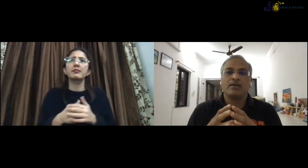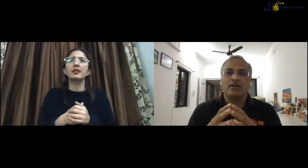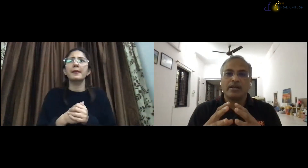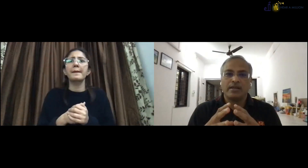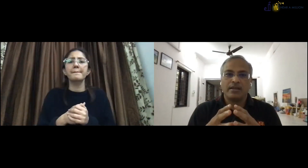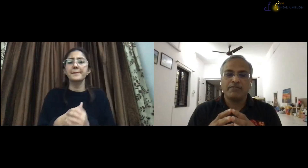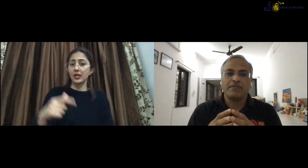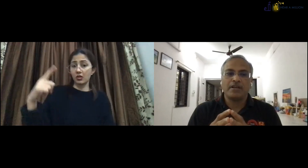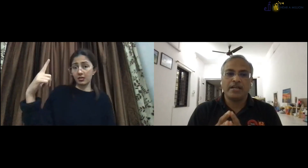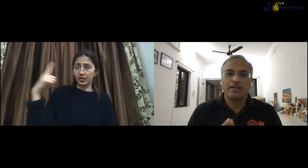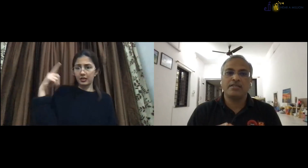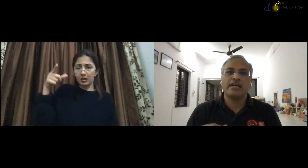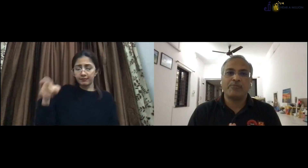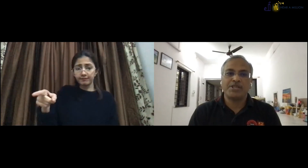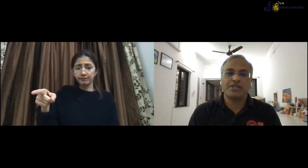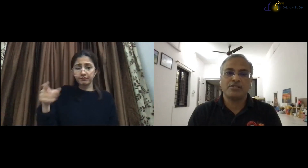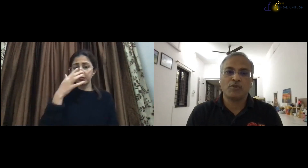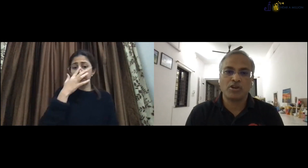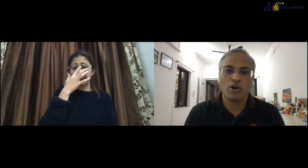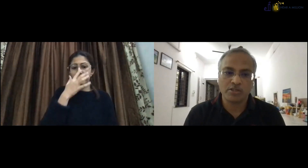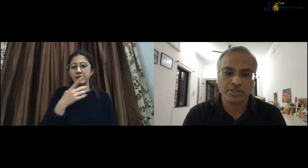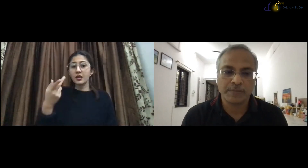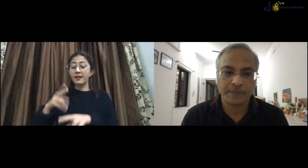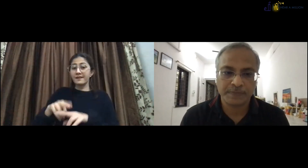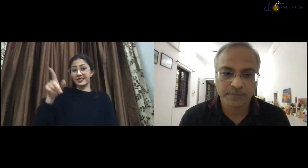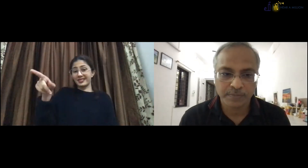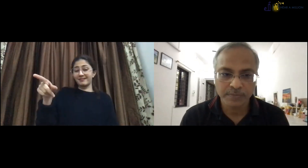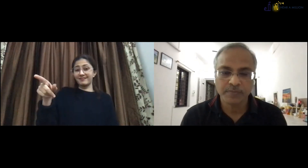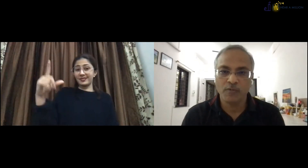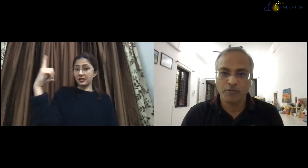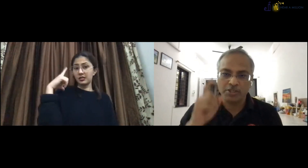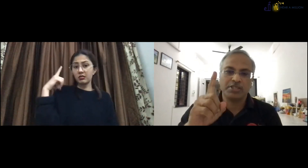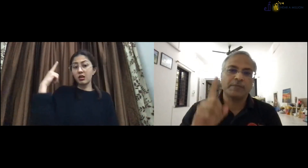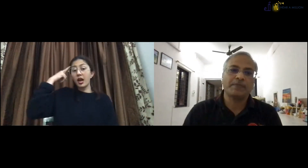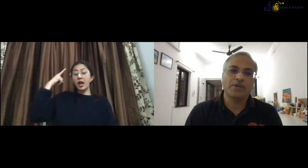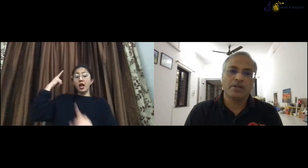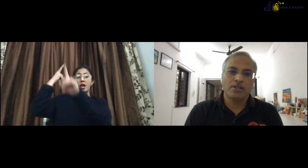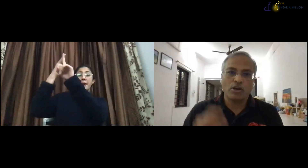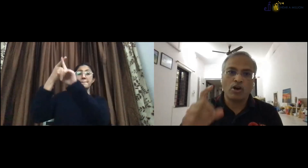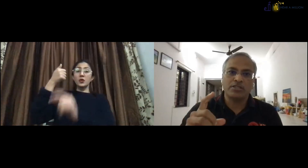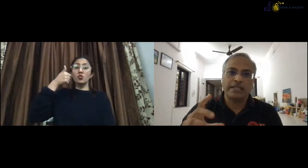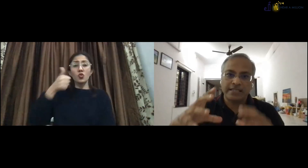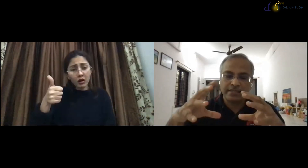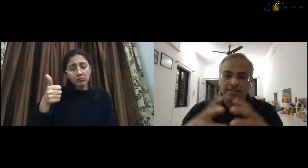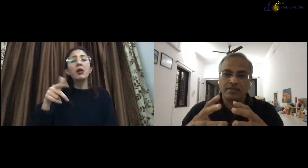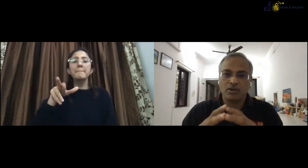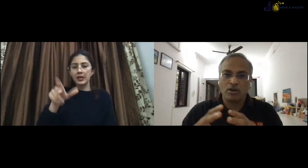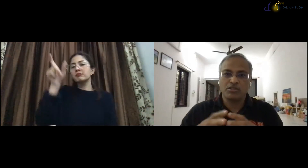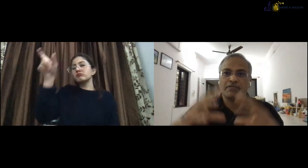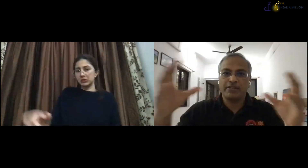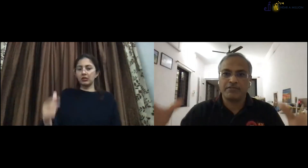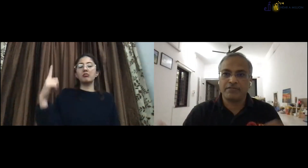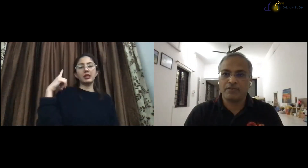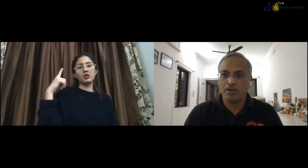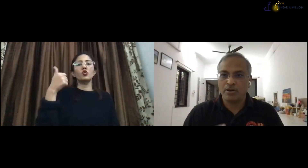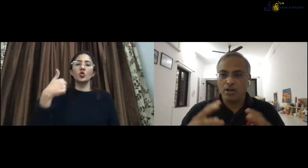good leader if the leader is ambitious for the cause. First, the cause, in this case,